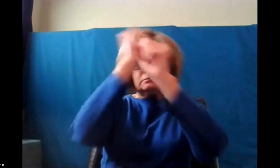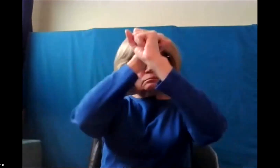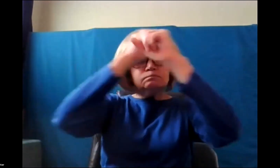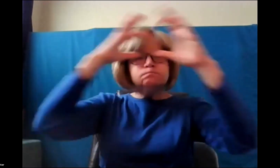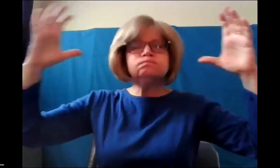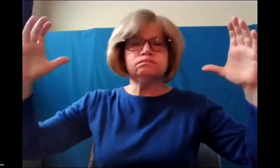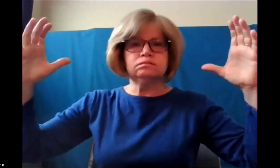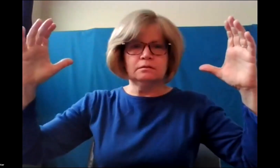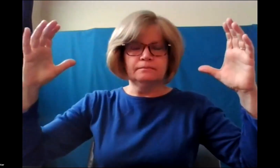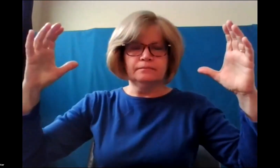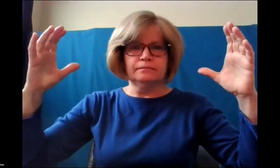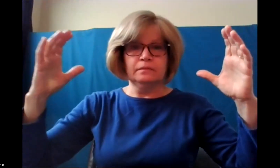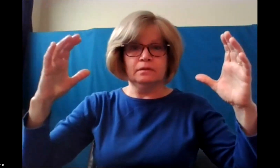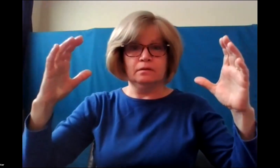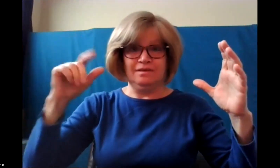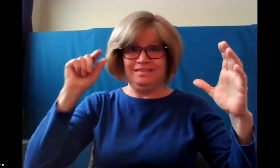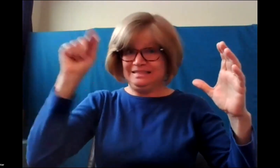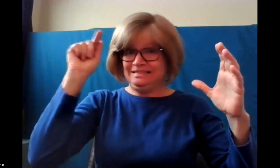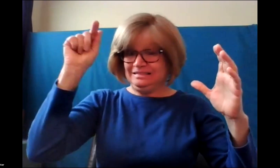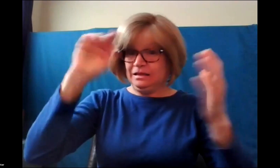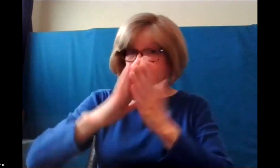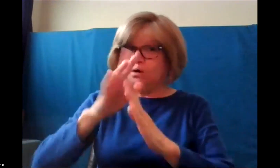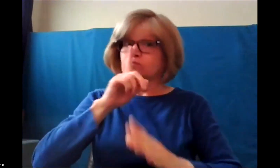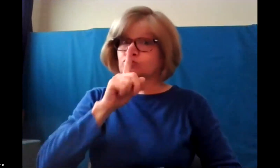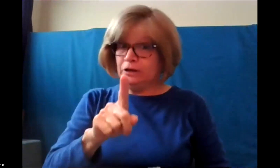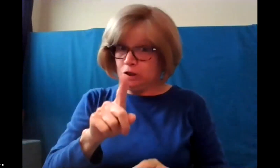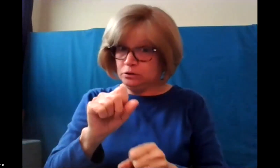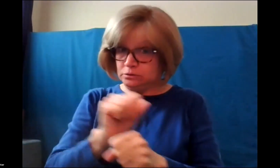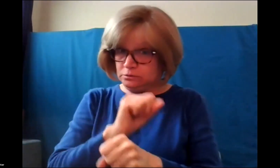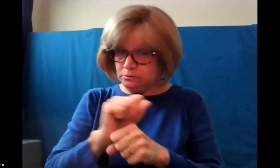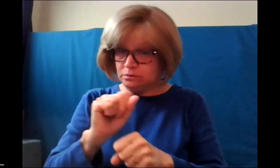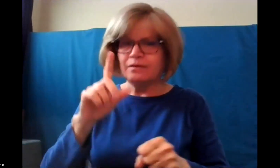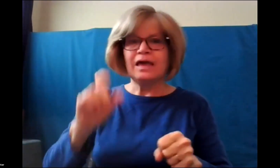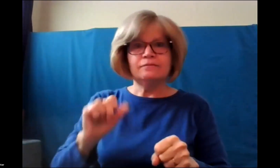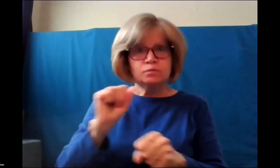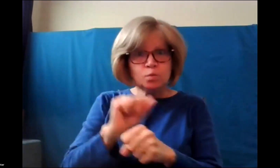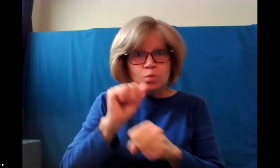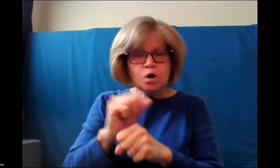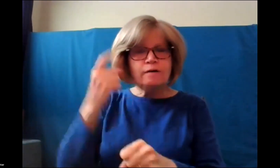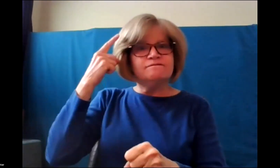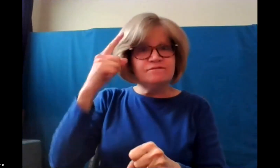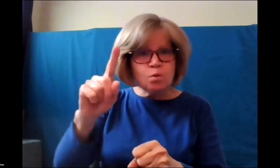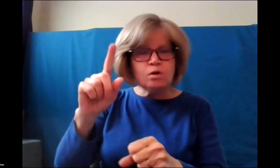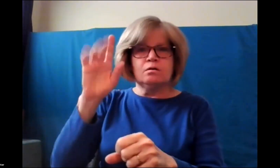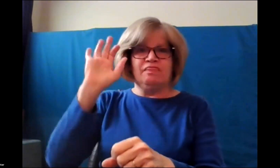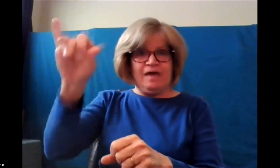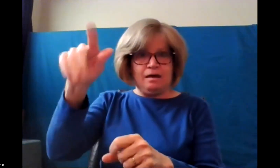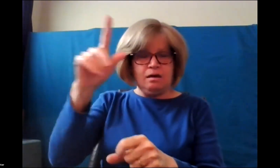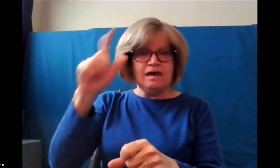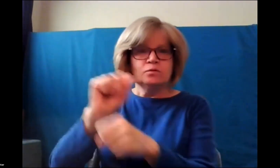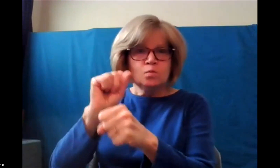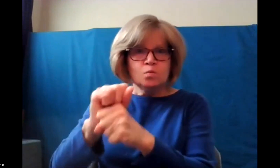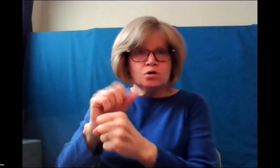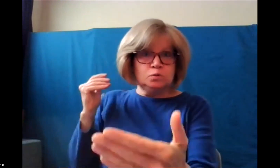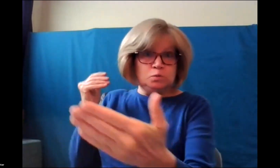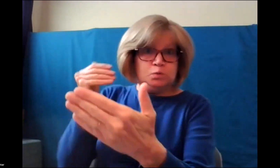real, we have to work for it and work toward it. It's not mere